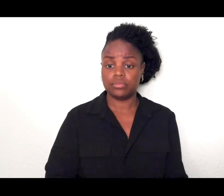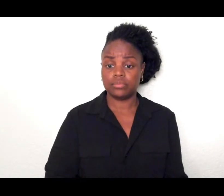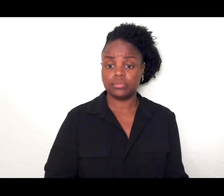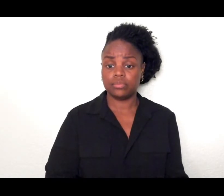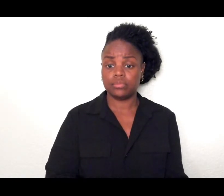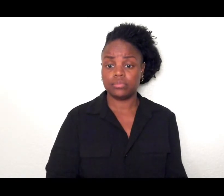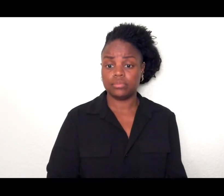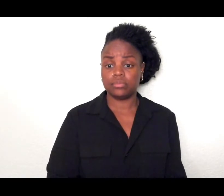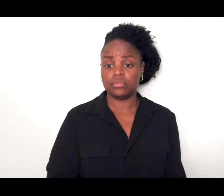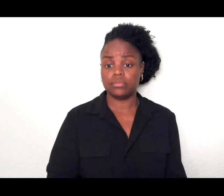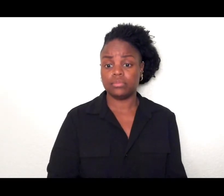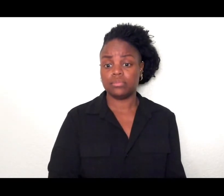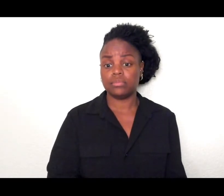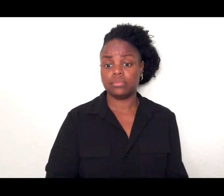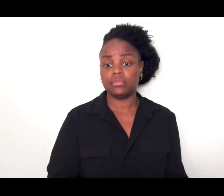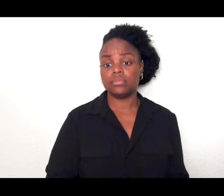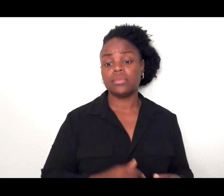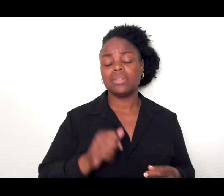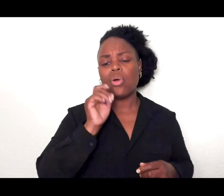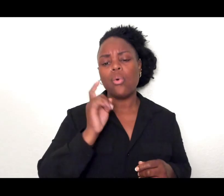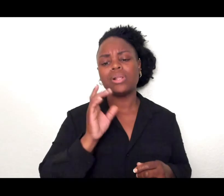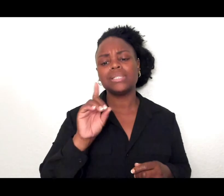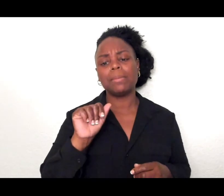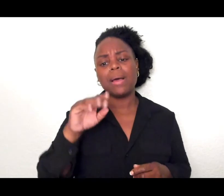our skin is different.